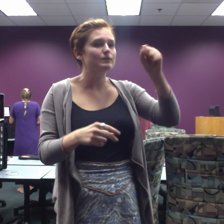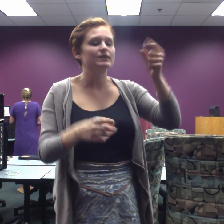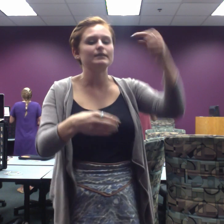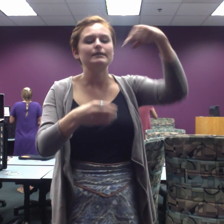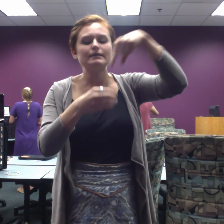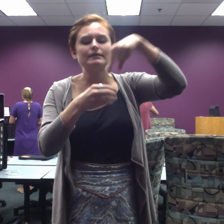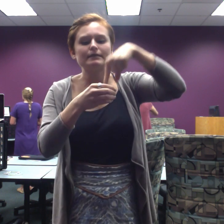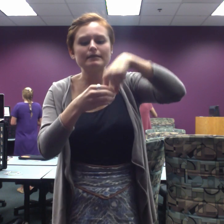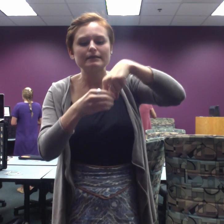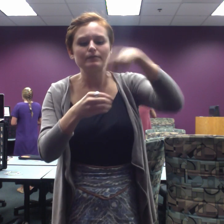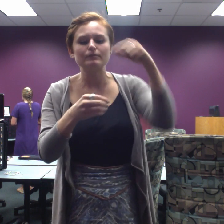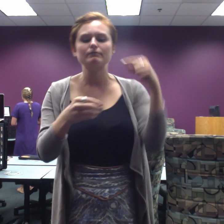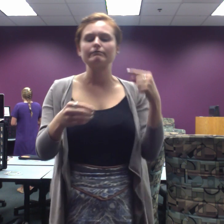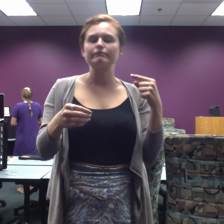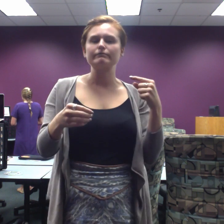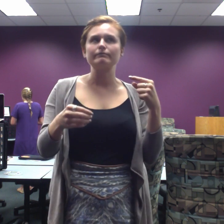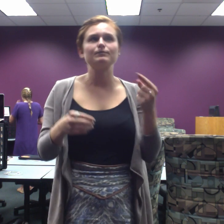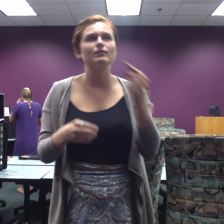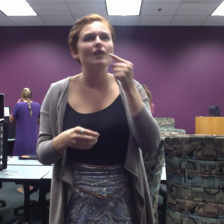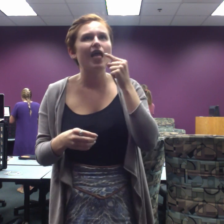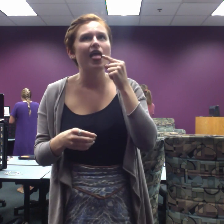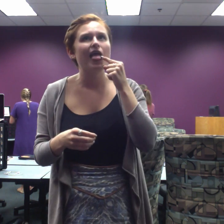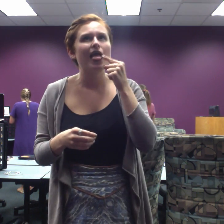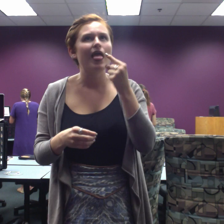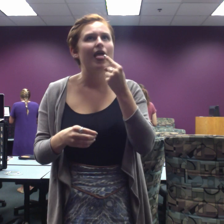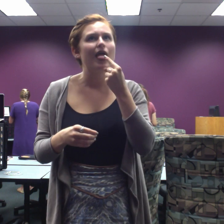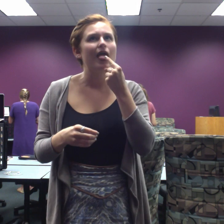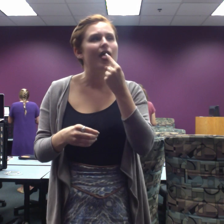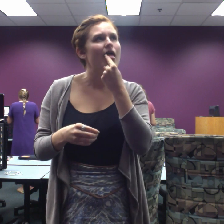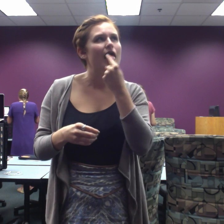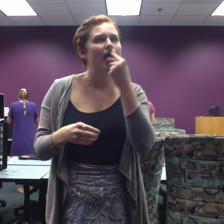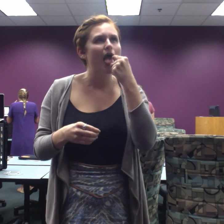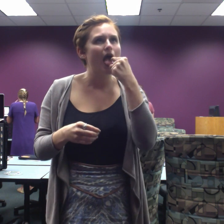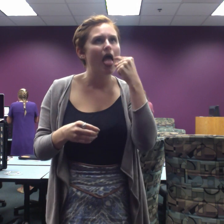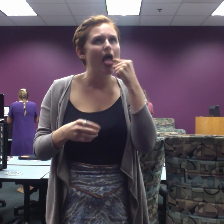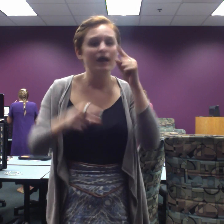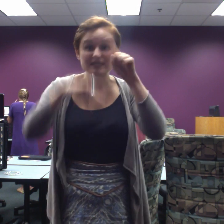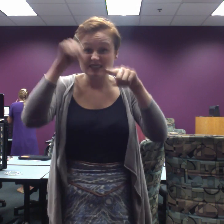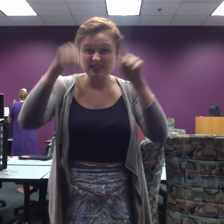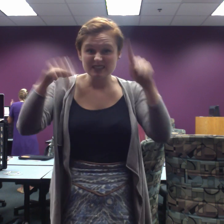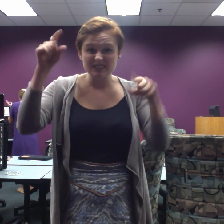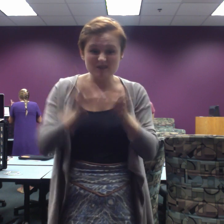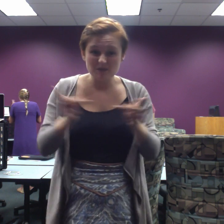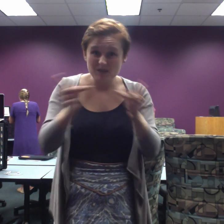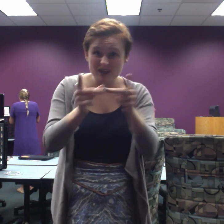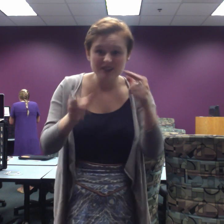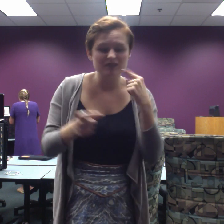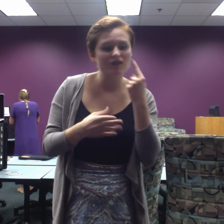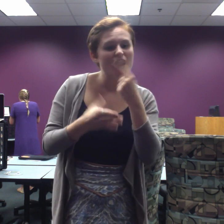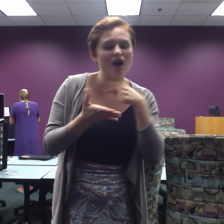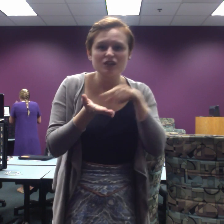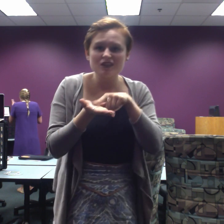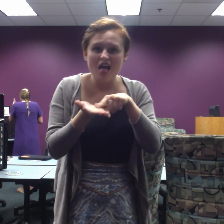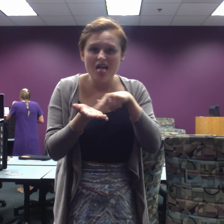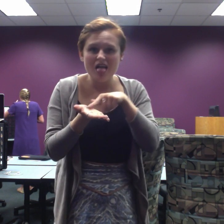tongue. Notice that you can taste it all over your tongue, but notice where you can taste it more intensely. You'll really have a surprise, I think, in